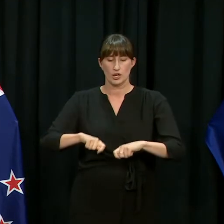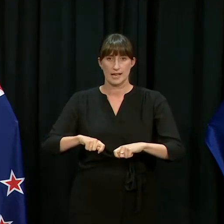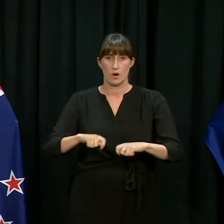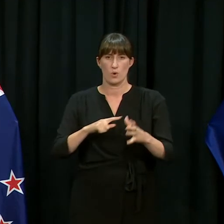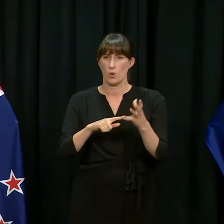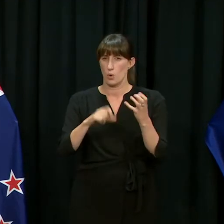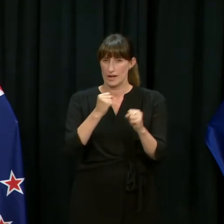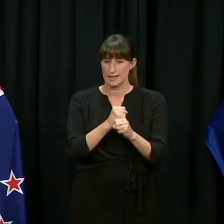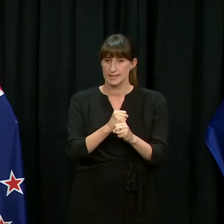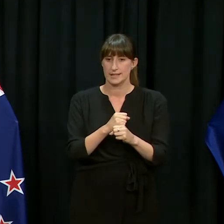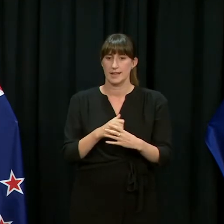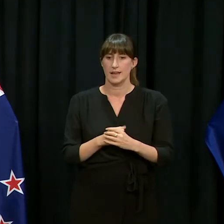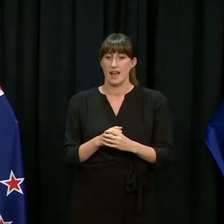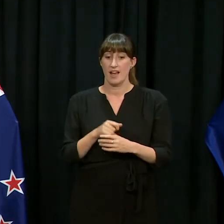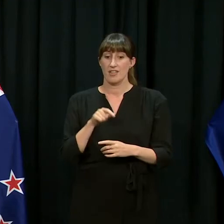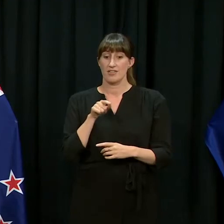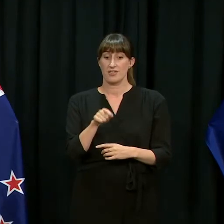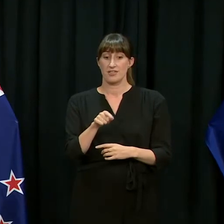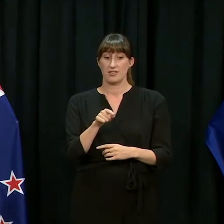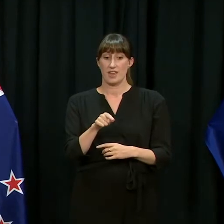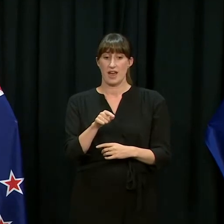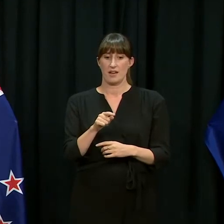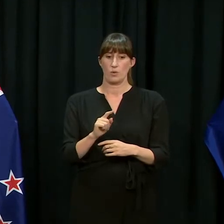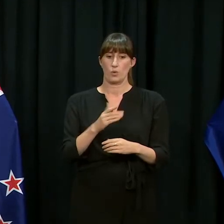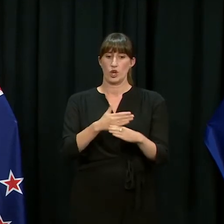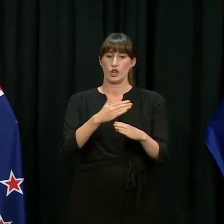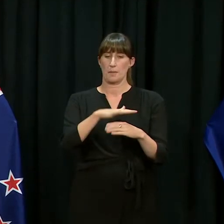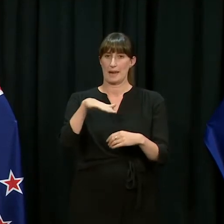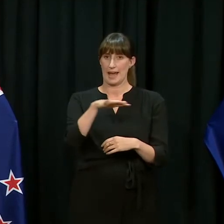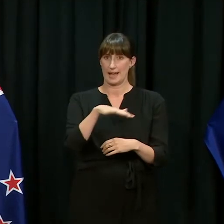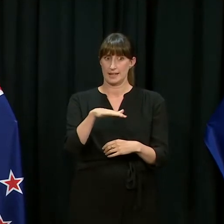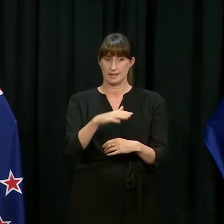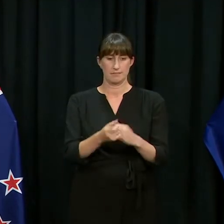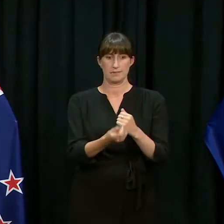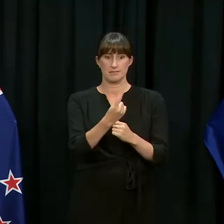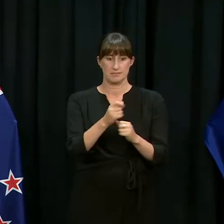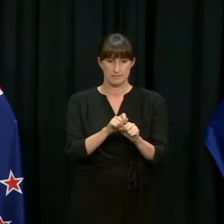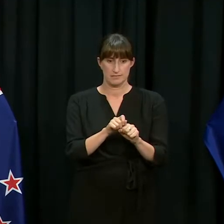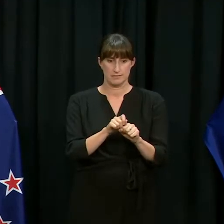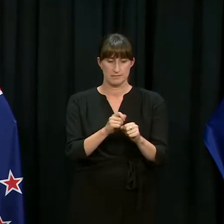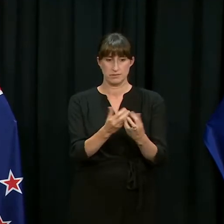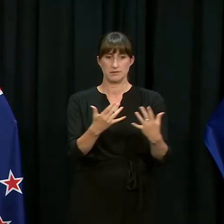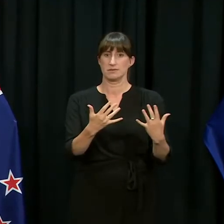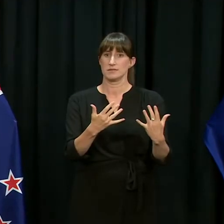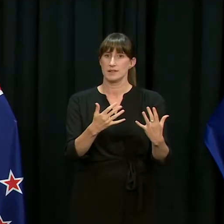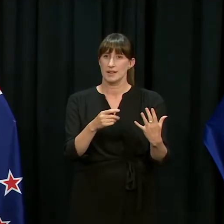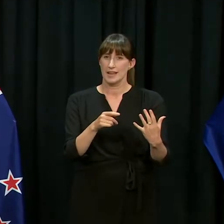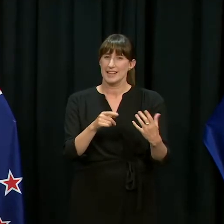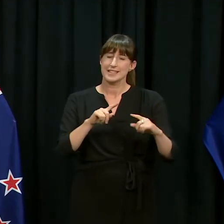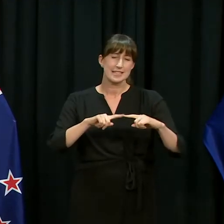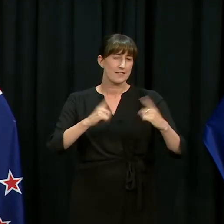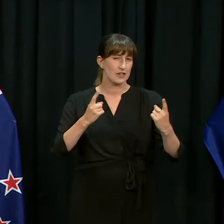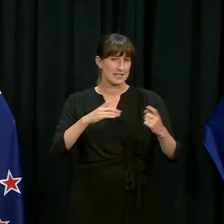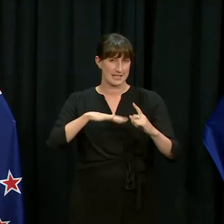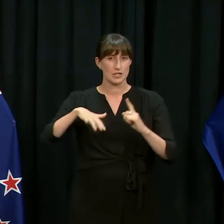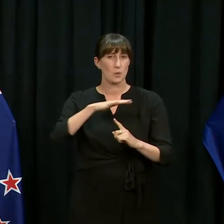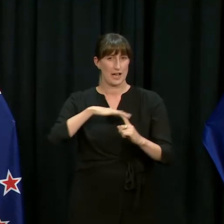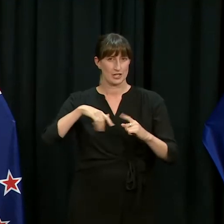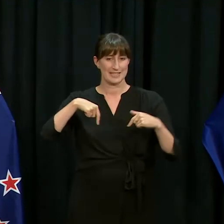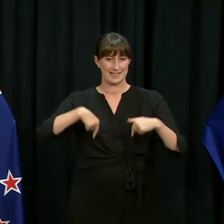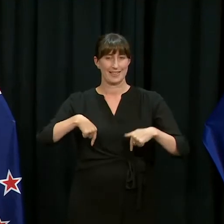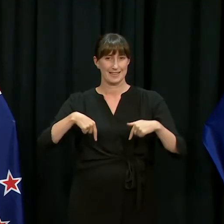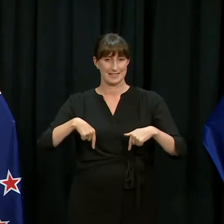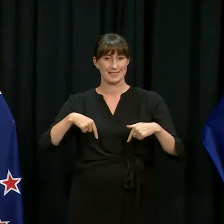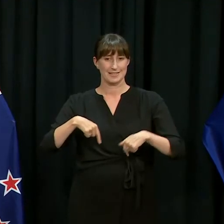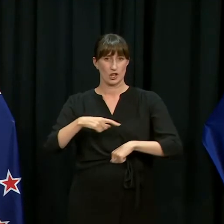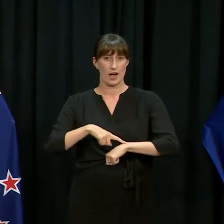alternate workplace to where we even found that those index cases really were. So a very different scenario, and you can see that by the different